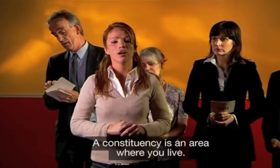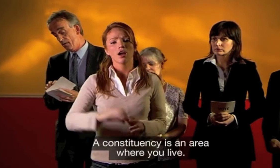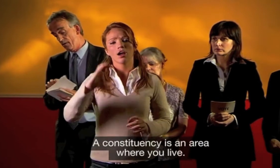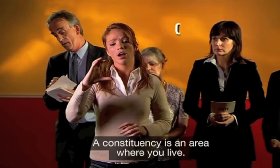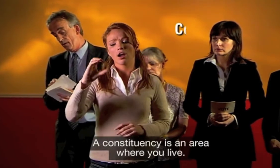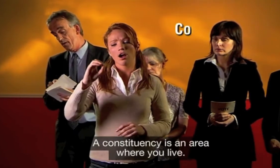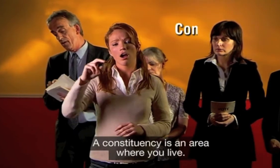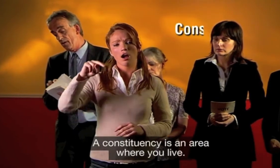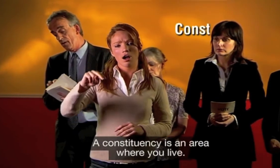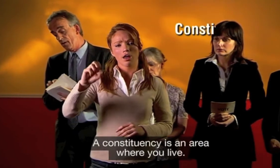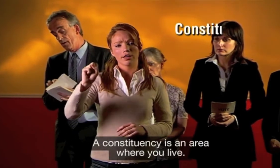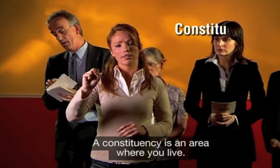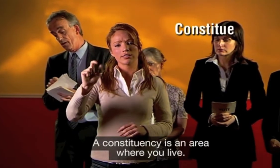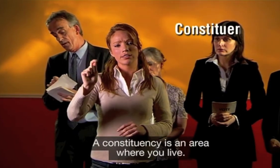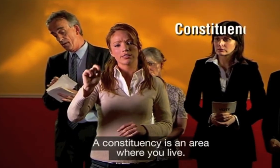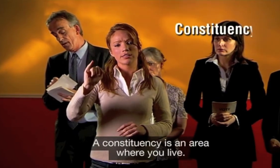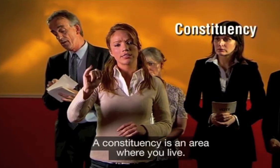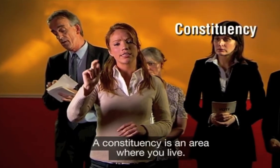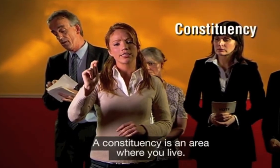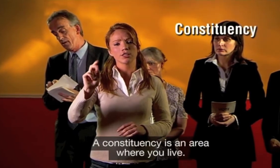constituency is an area where you live.